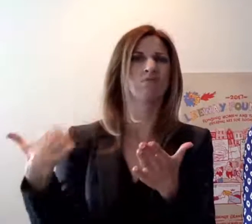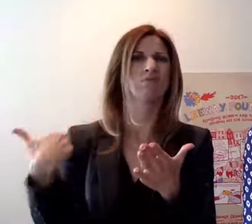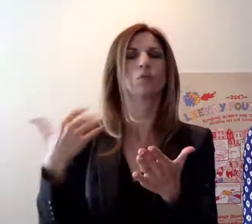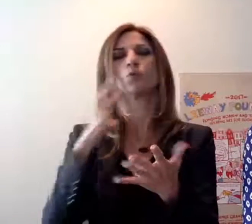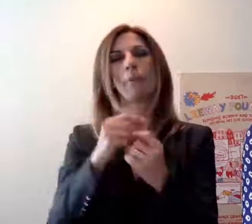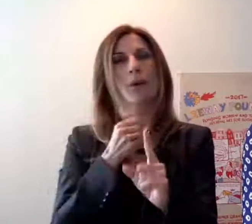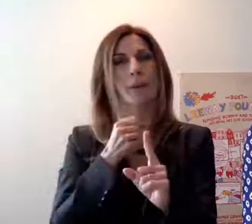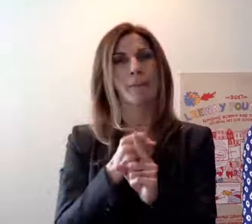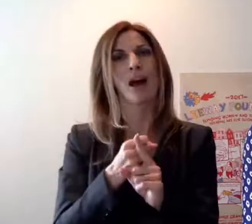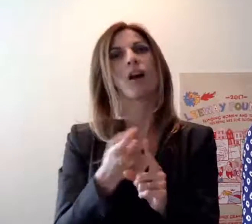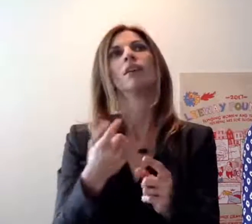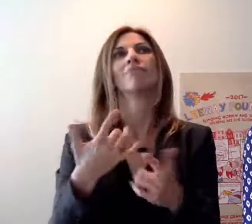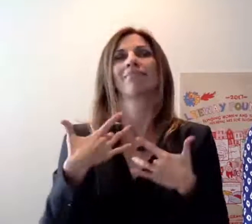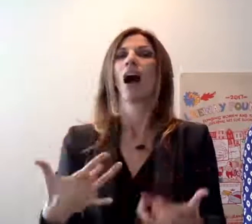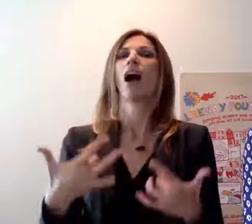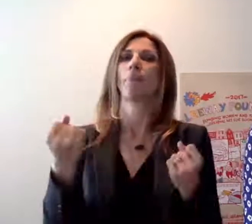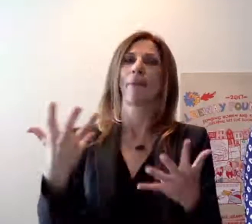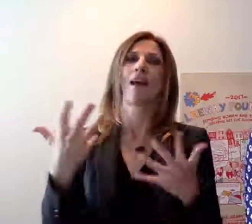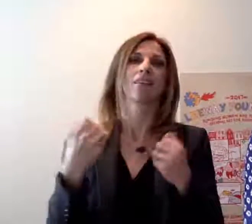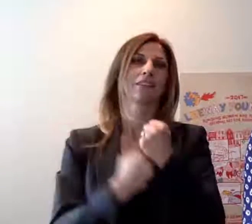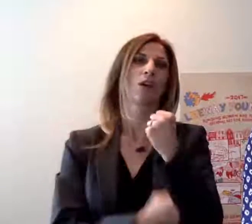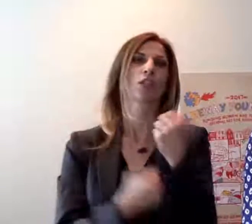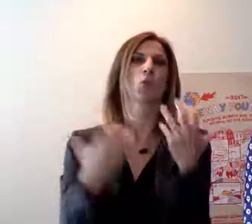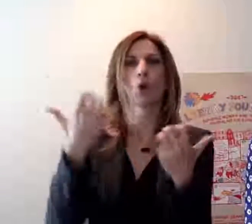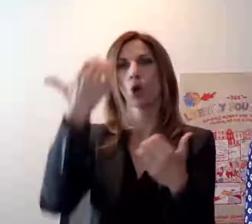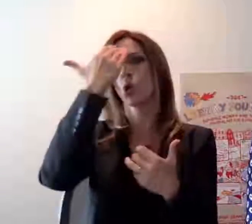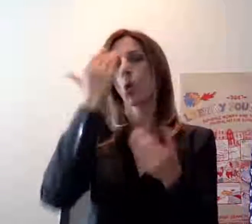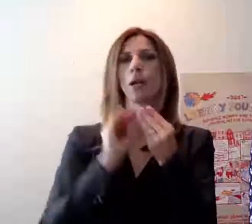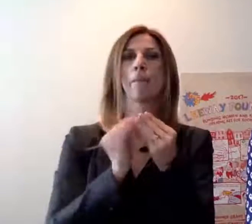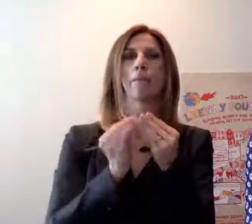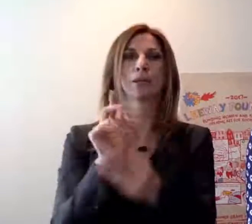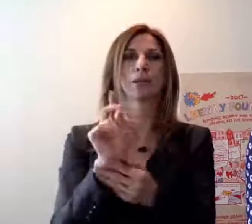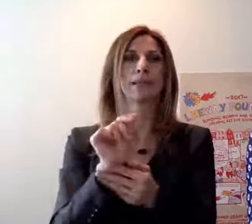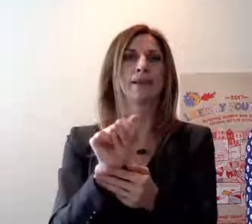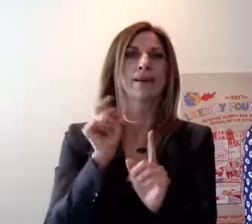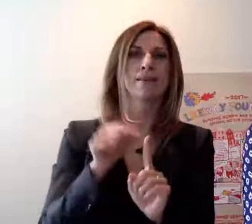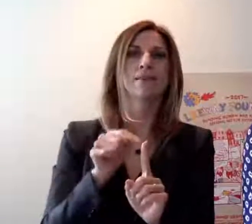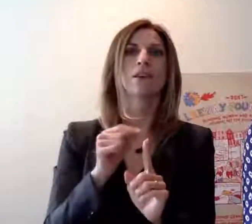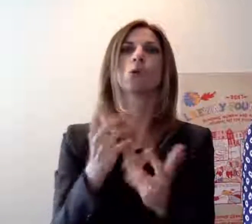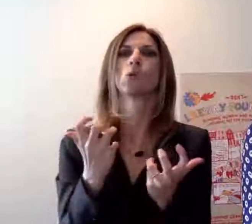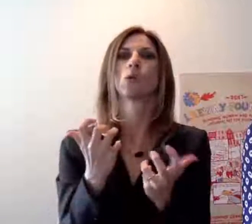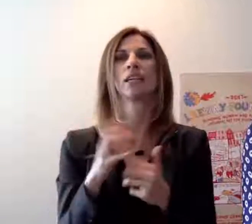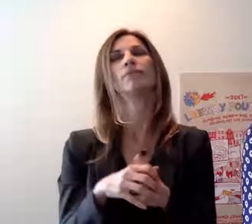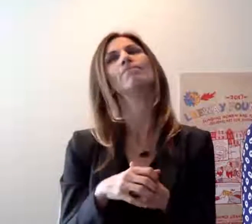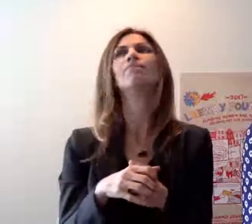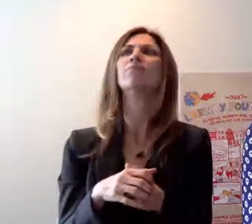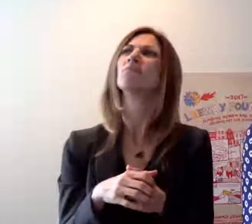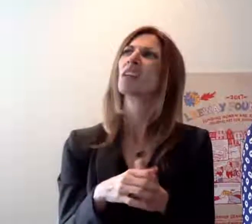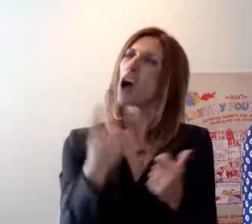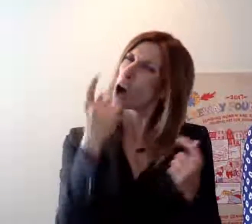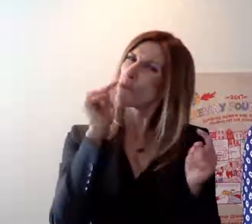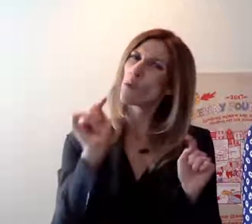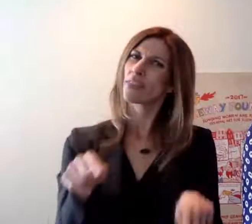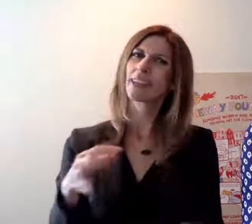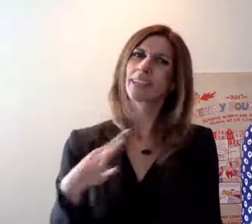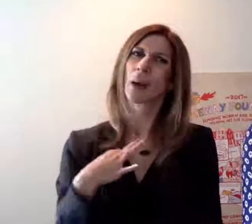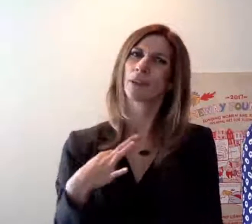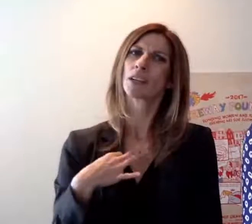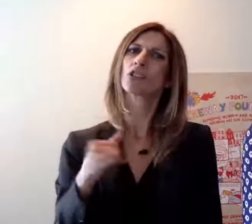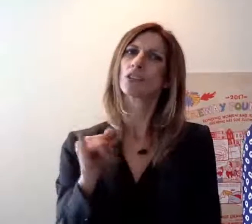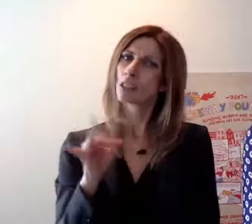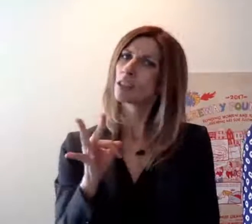of numbers, because a lot of foundations are really just interested in the data, right? And for this application, if